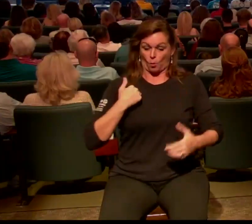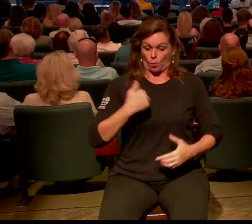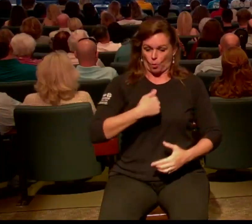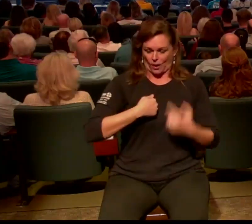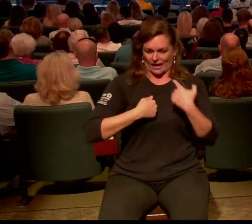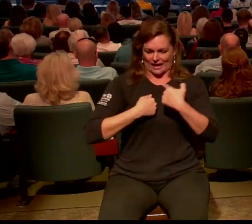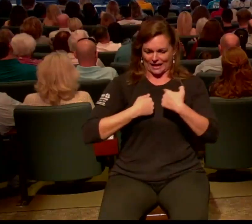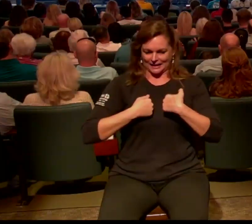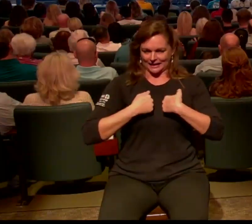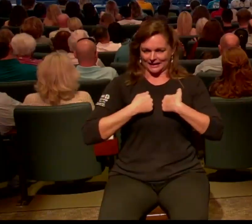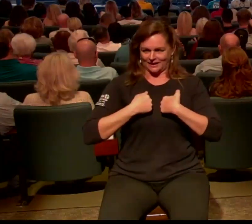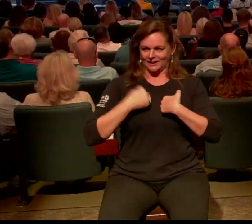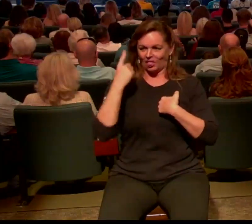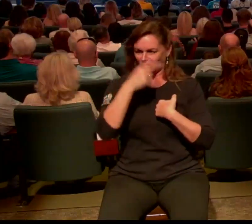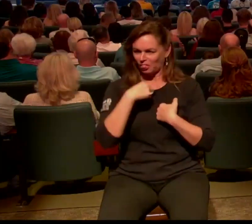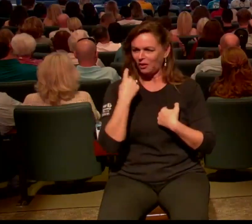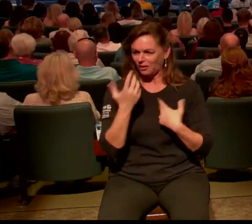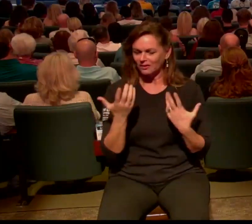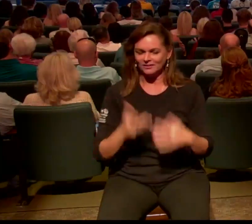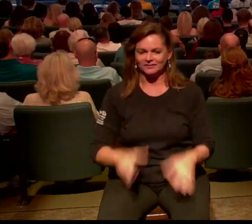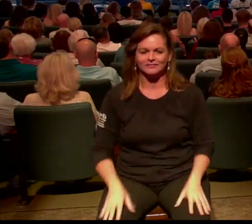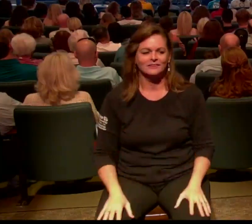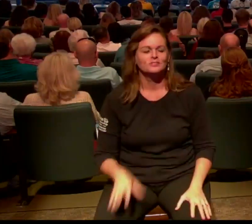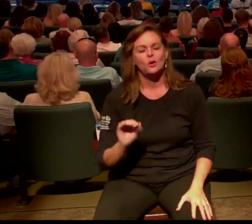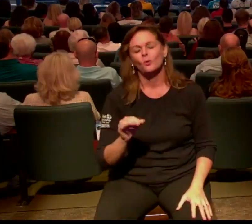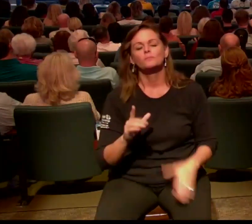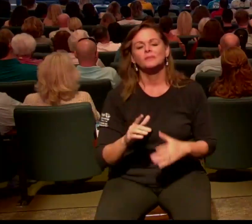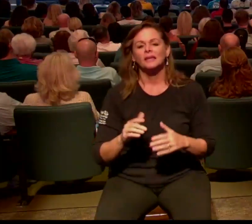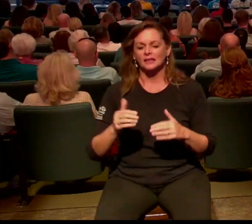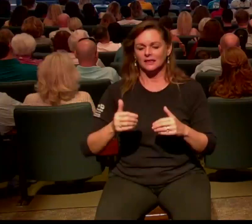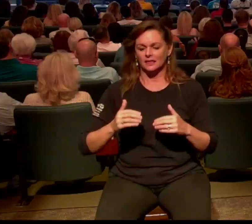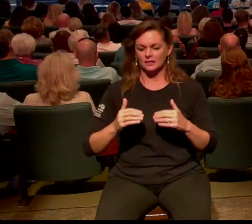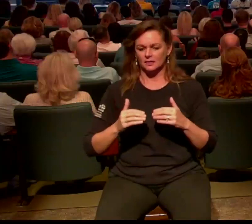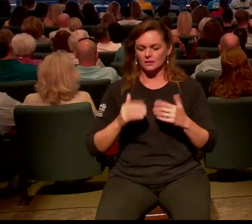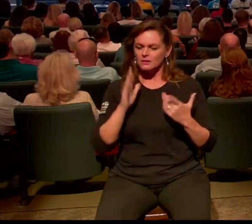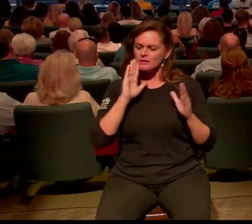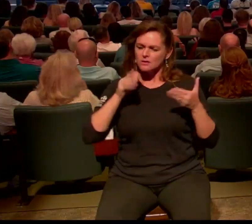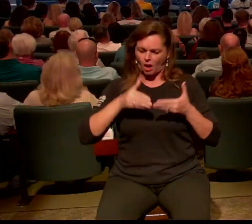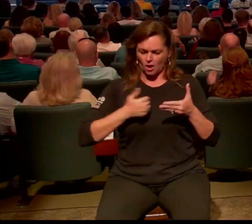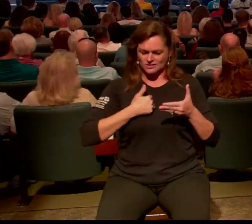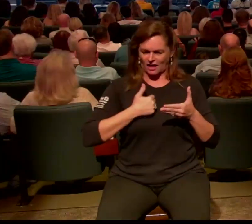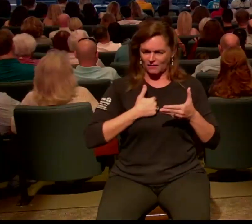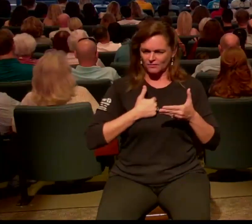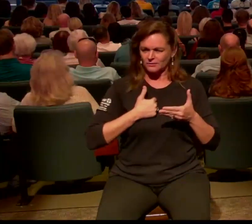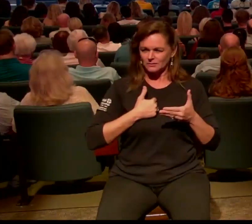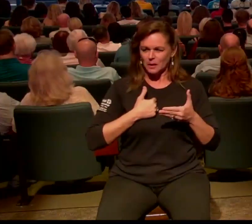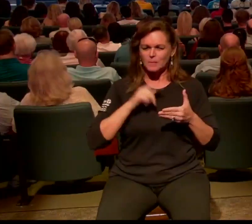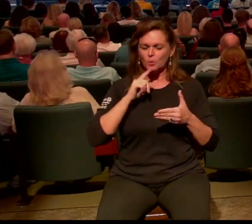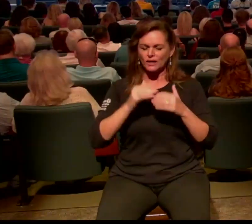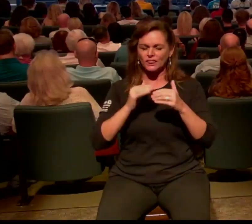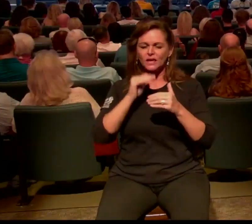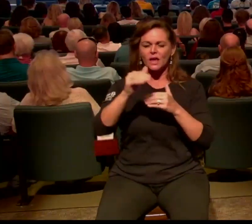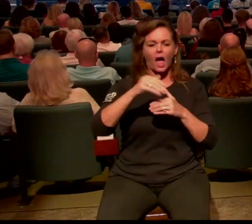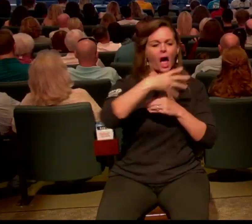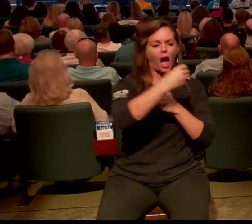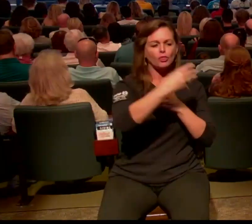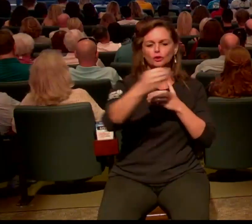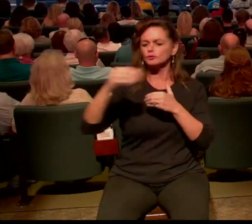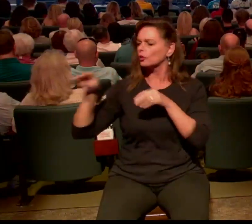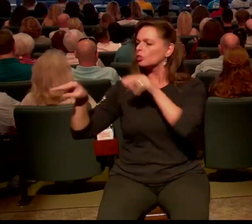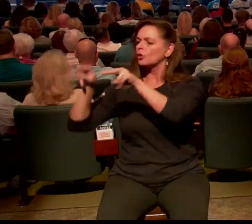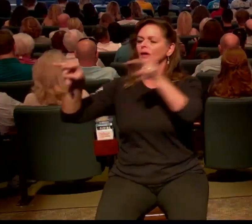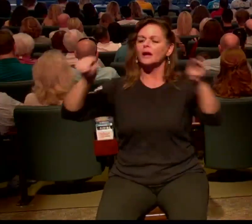so we're going to talk about living beyond ourselves. You know, Benjamin Franklin said, "No one is useless in this